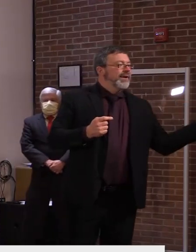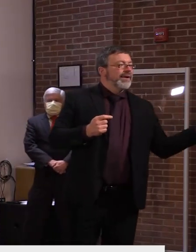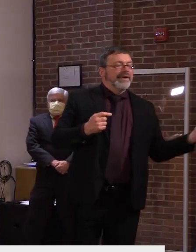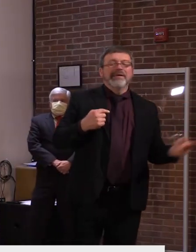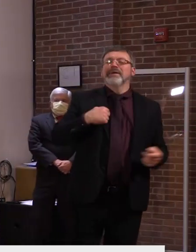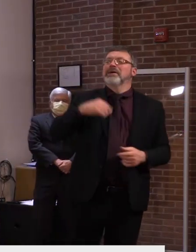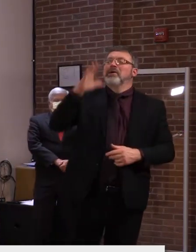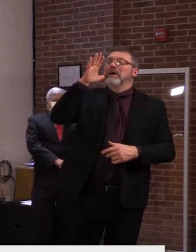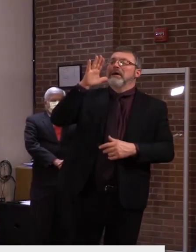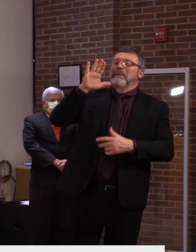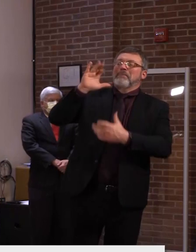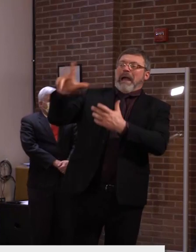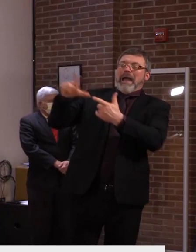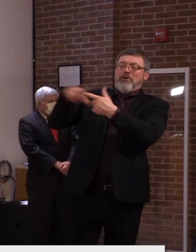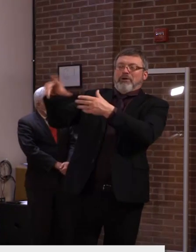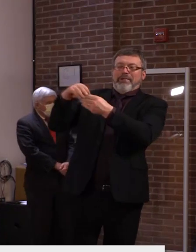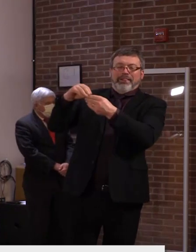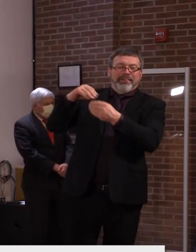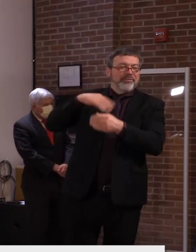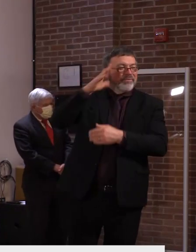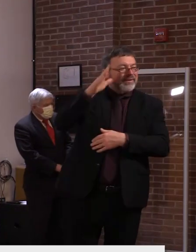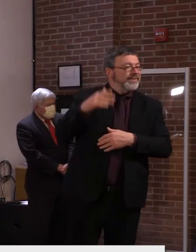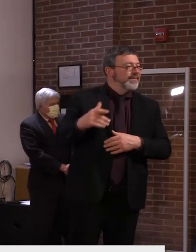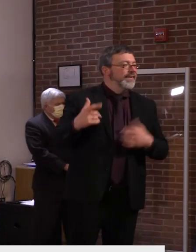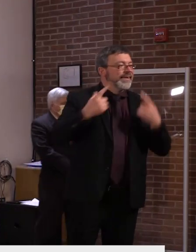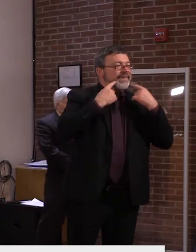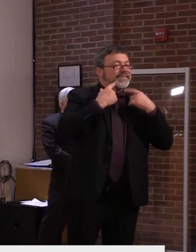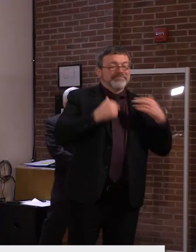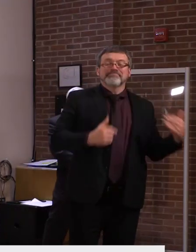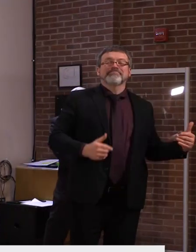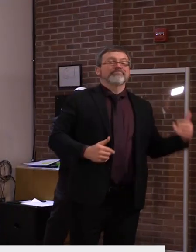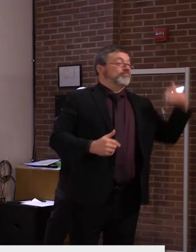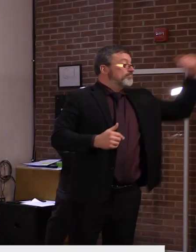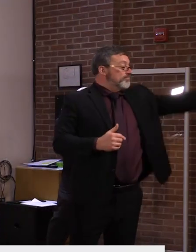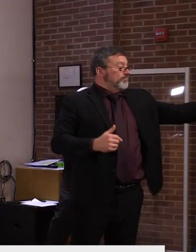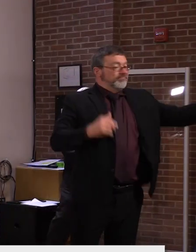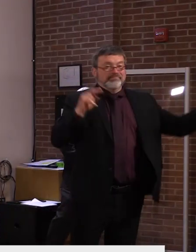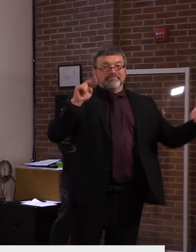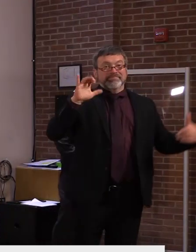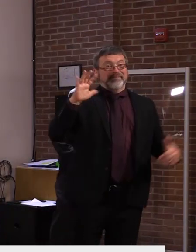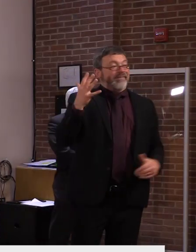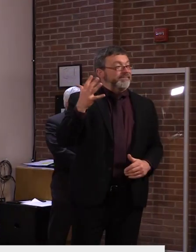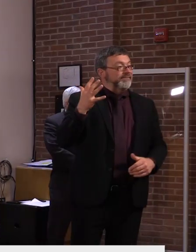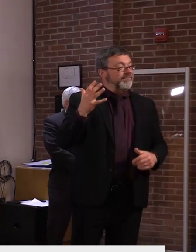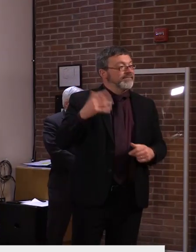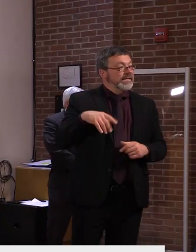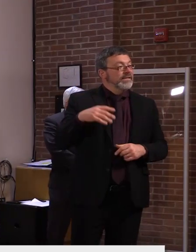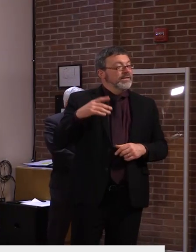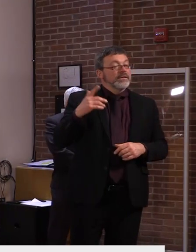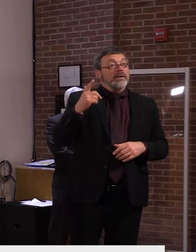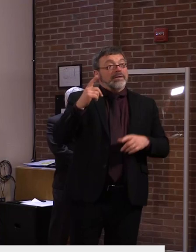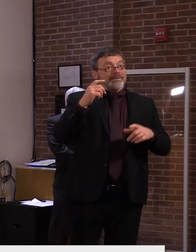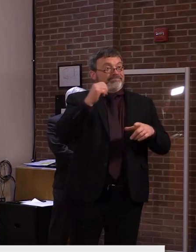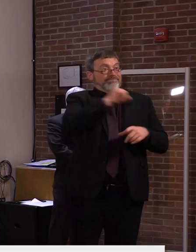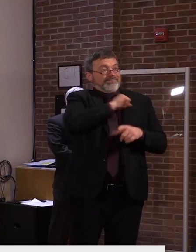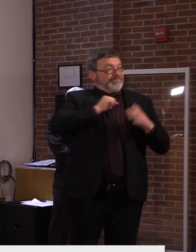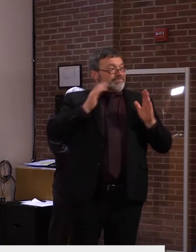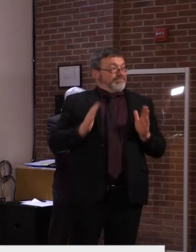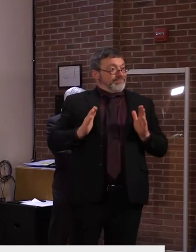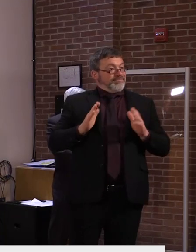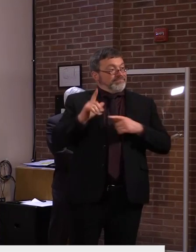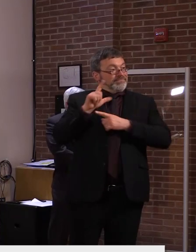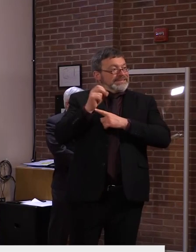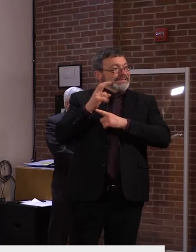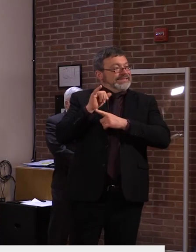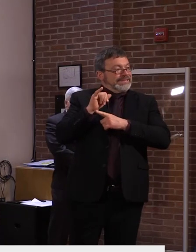Governor, you supported Senator Leahy's reelection, as you know. Is it going to do that? Do you